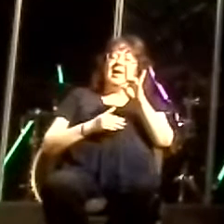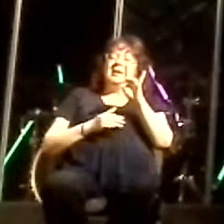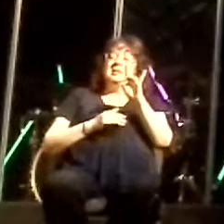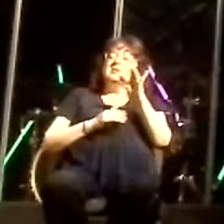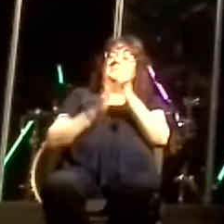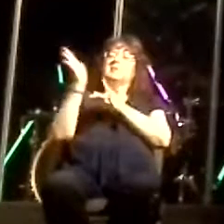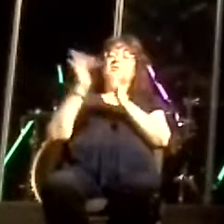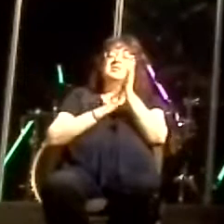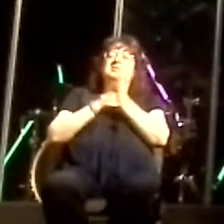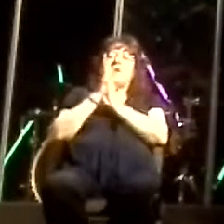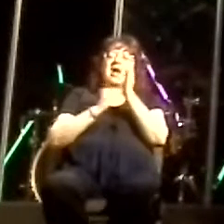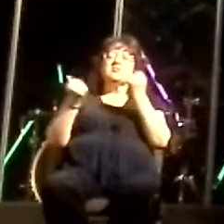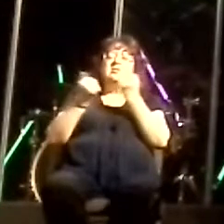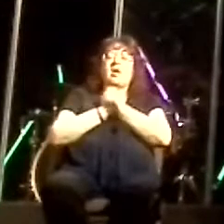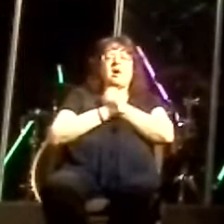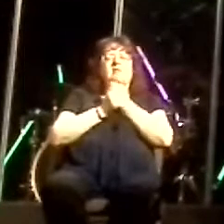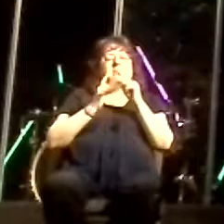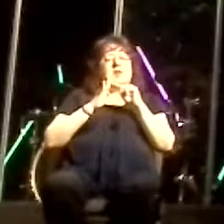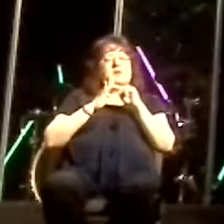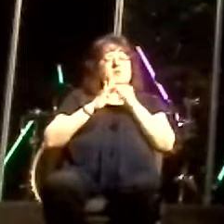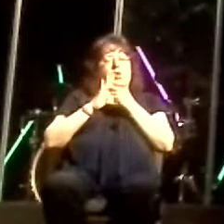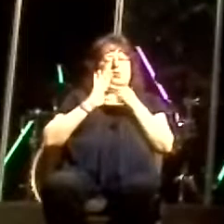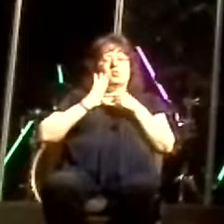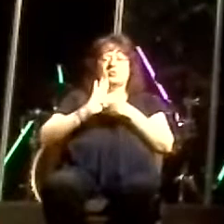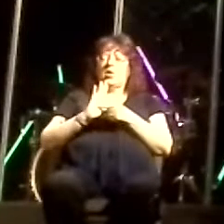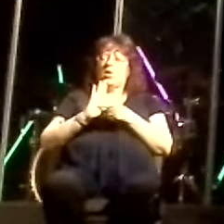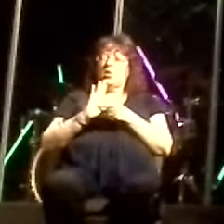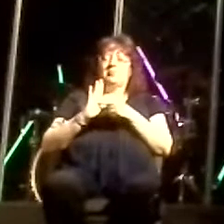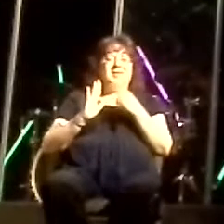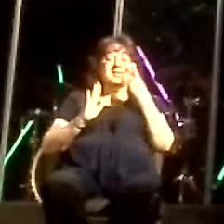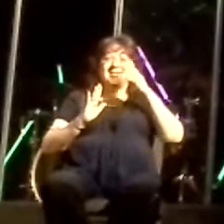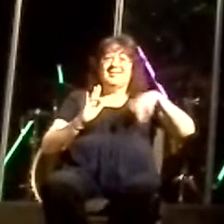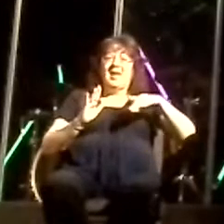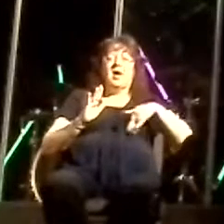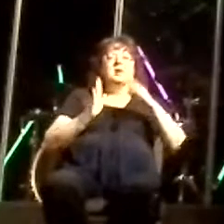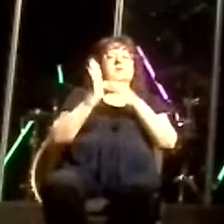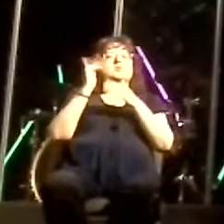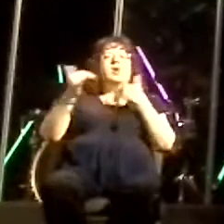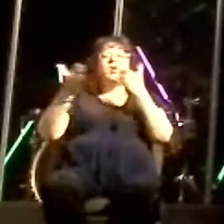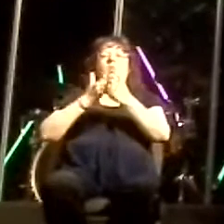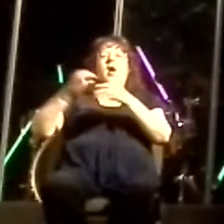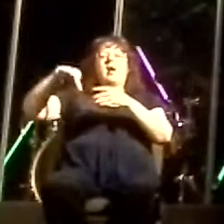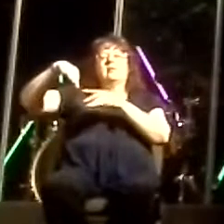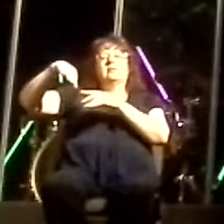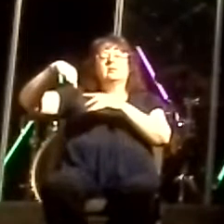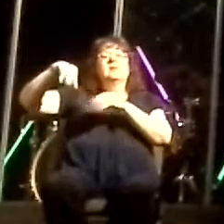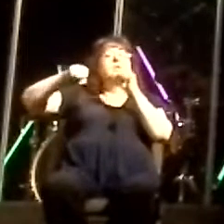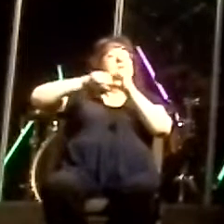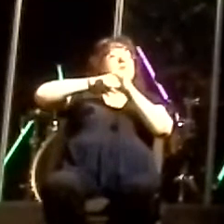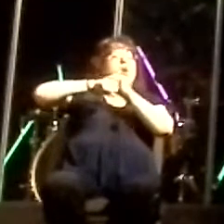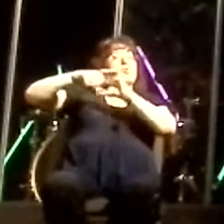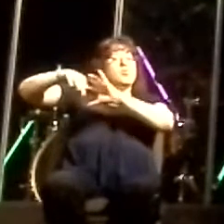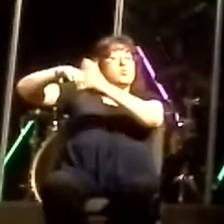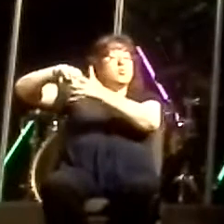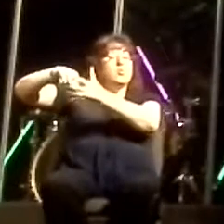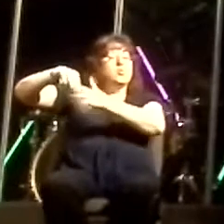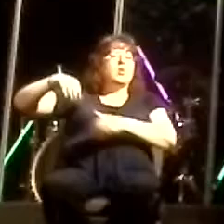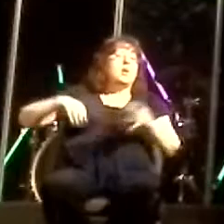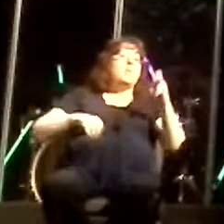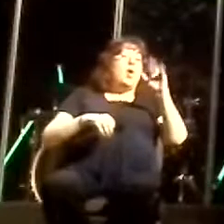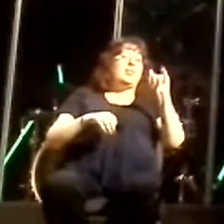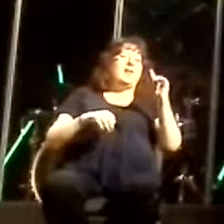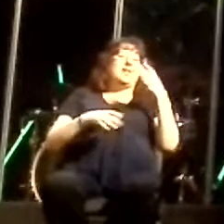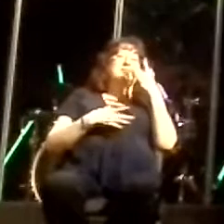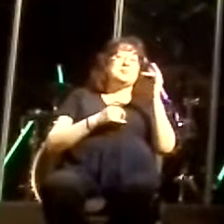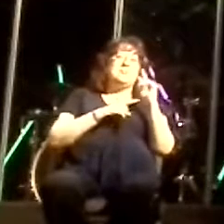Jesus' passion and his love was just beginning to show that he'd seen nothing yet. Jesus came to the tomb. He says, take away the stone. And then Martha speaks up.